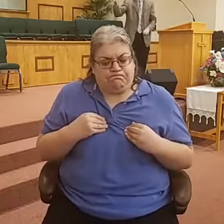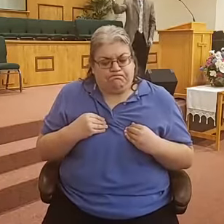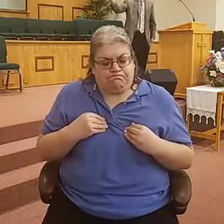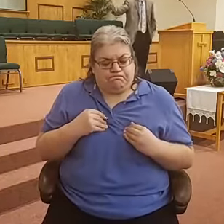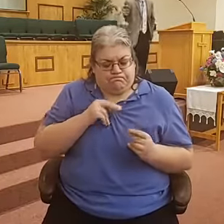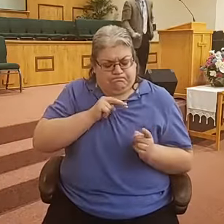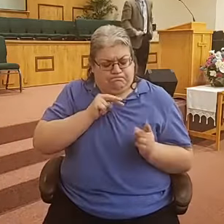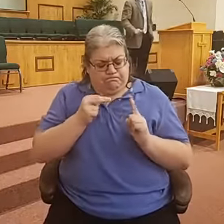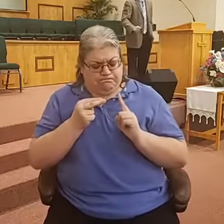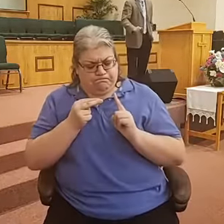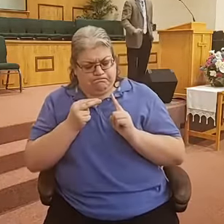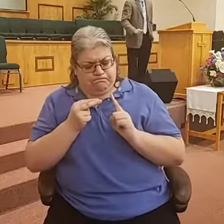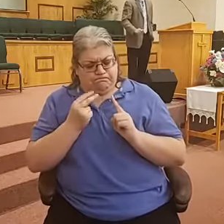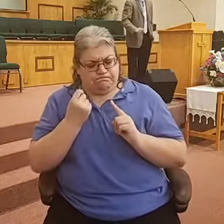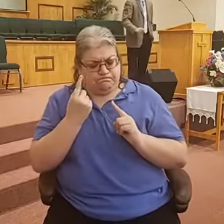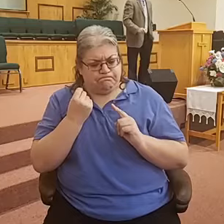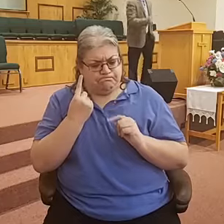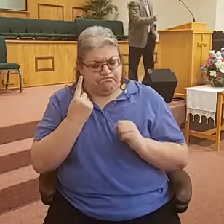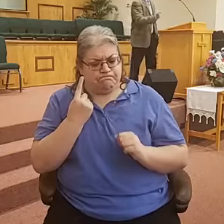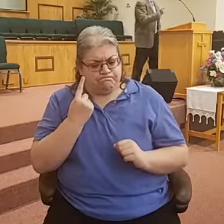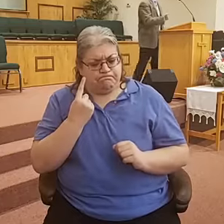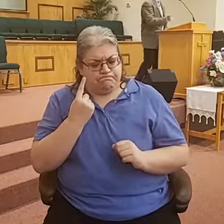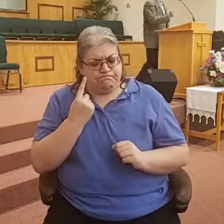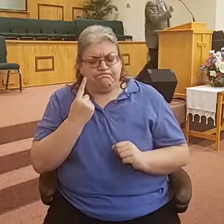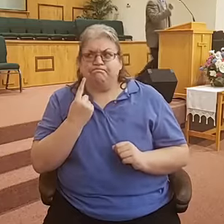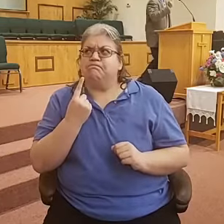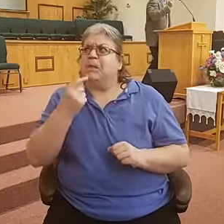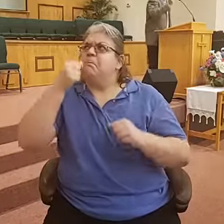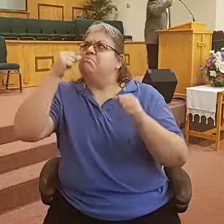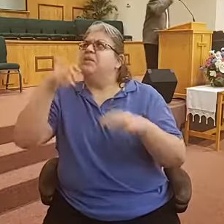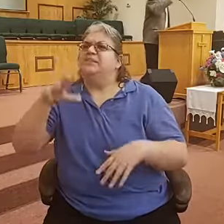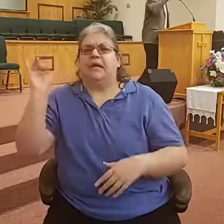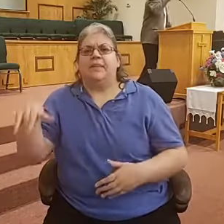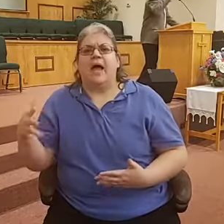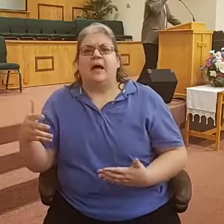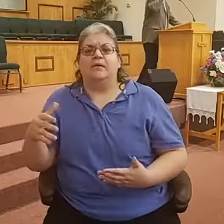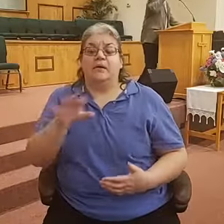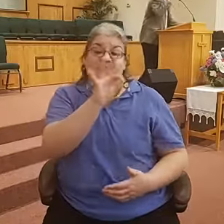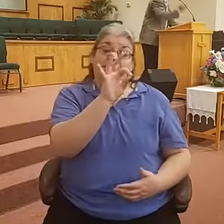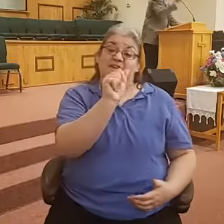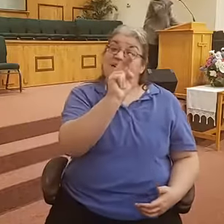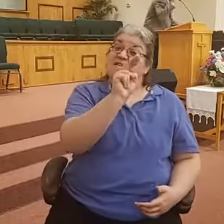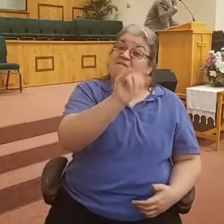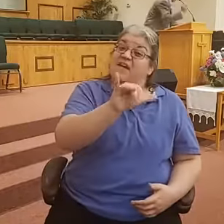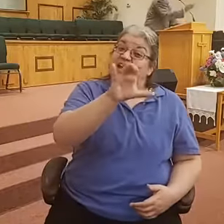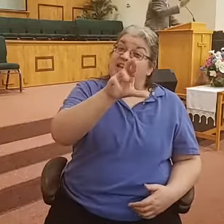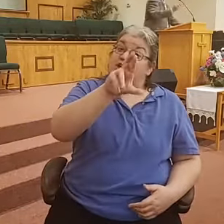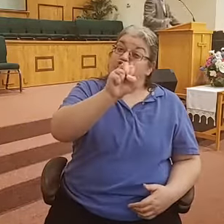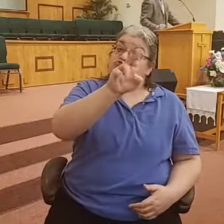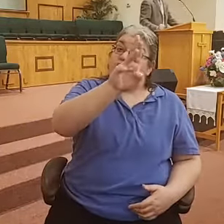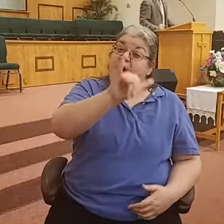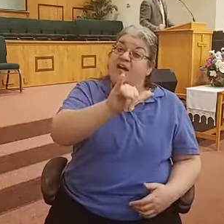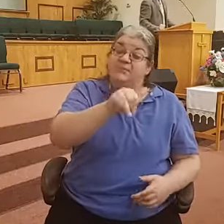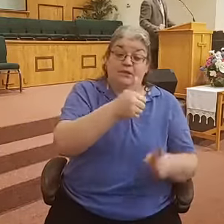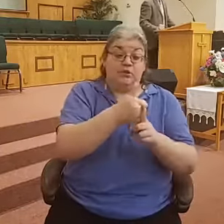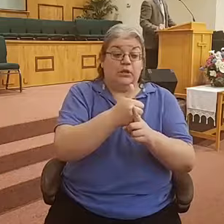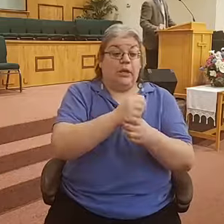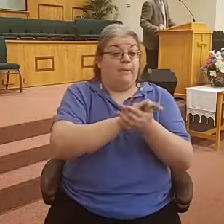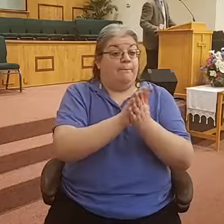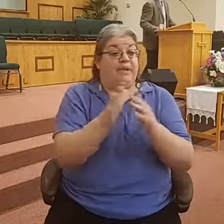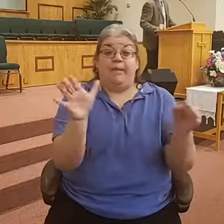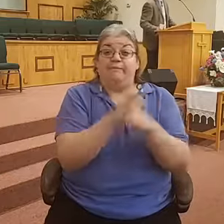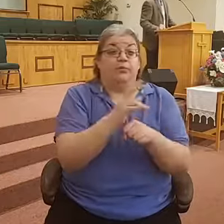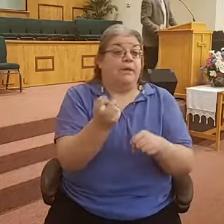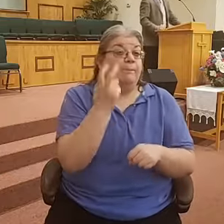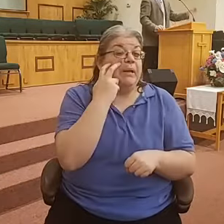a means to a greater blessing. Fanny Crosby became completely blind by the time she was